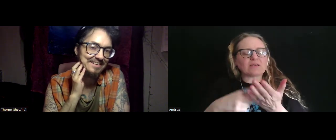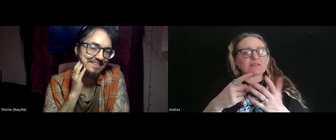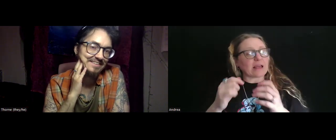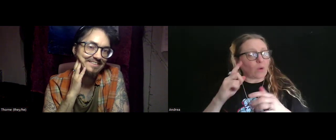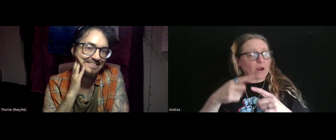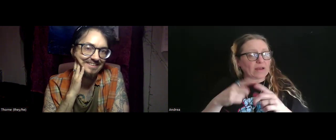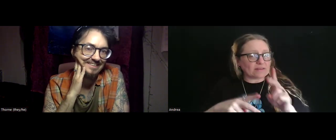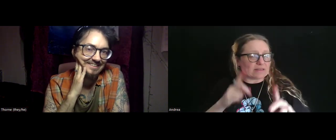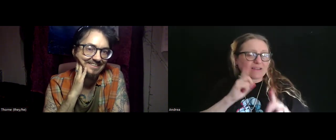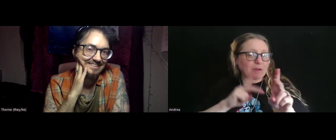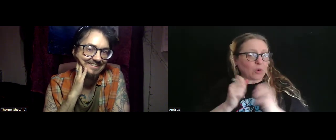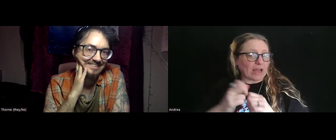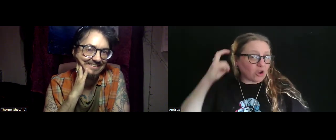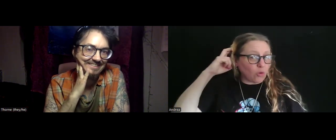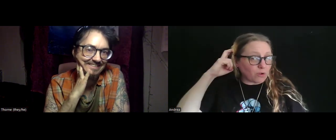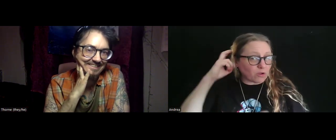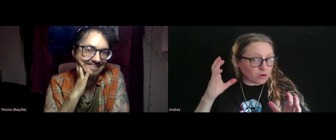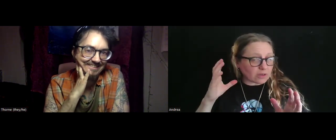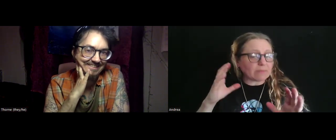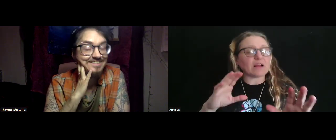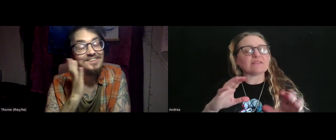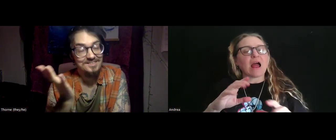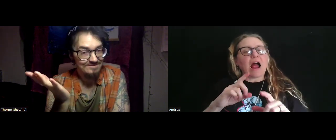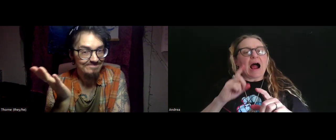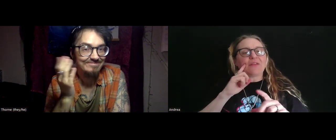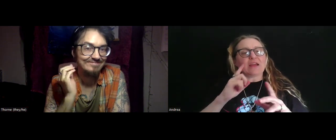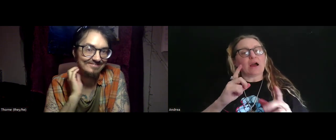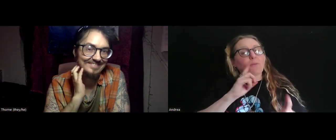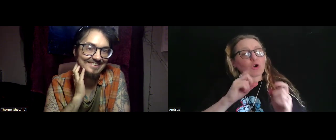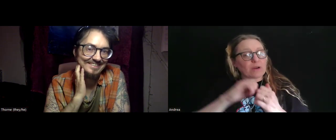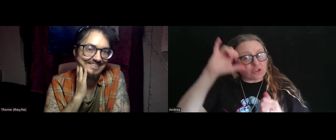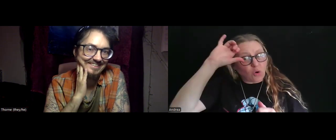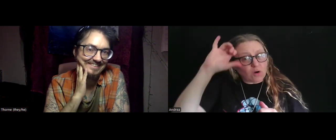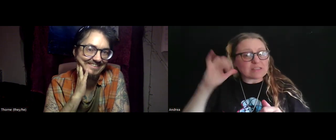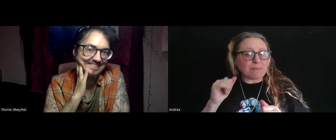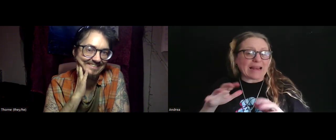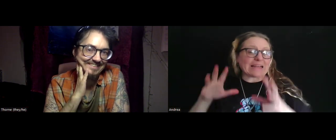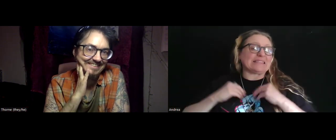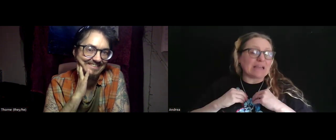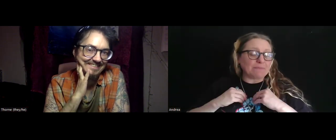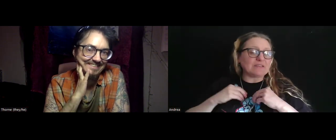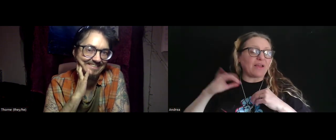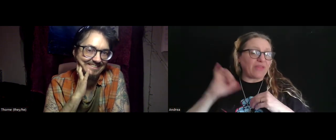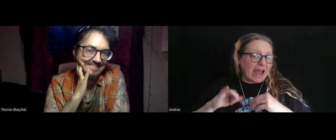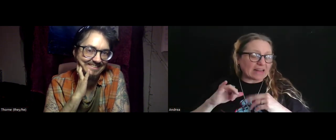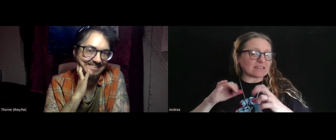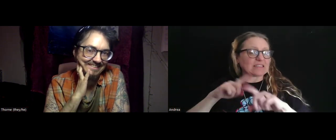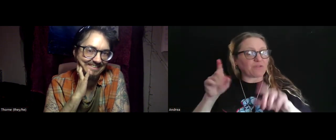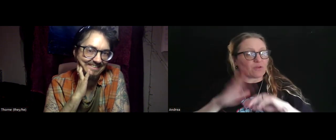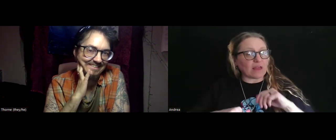is like when deaf people get cochlear implants. I think a Mercury in Taurus might accept that different than